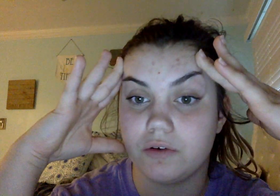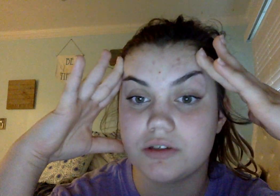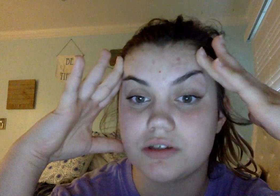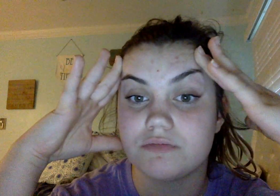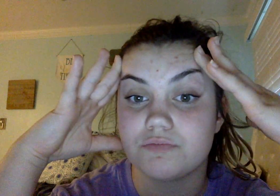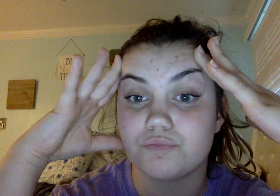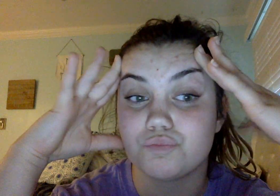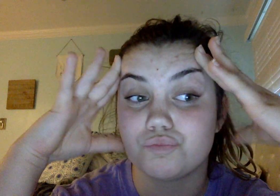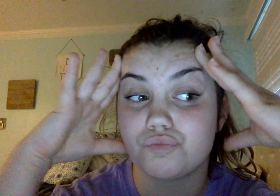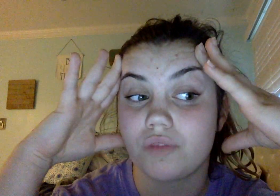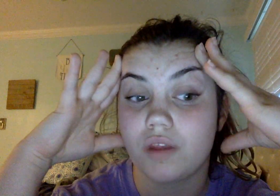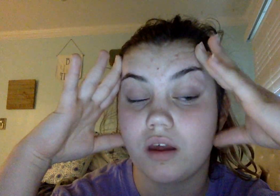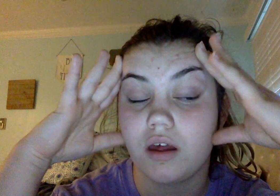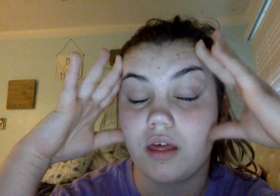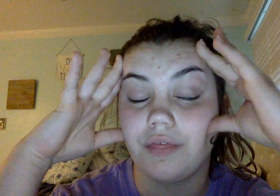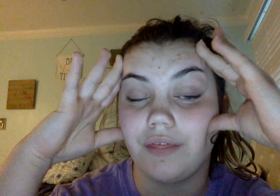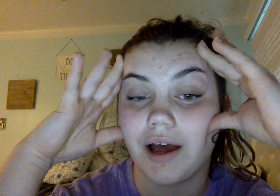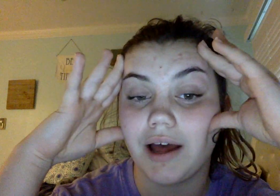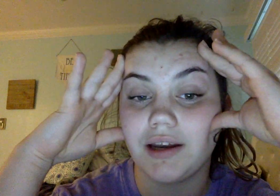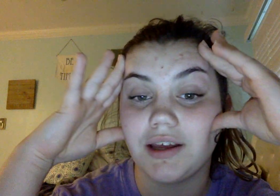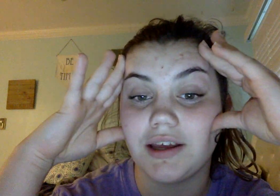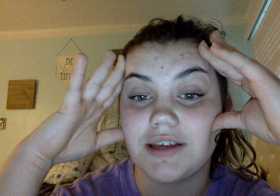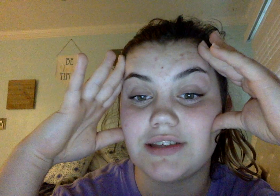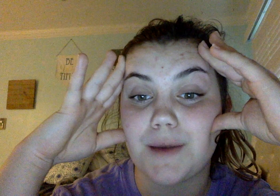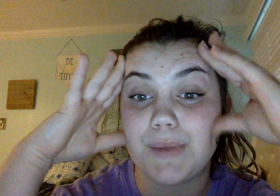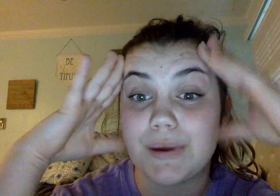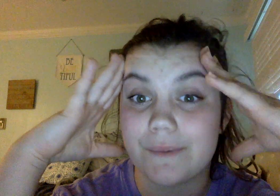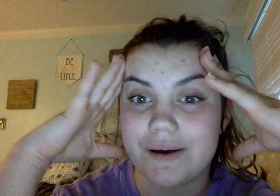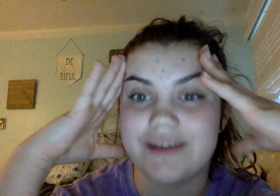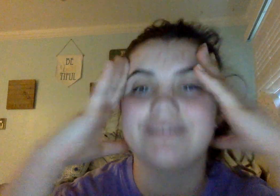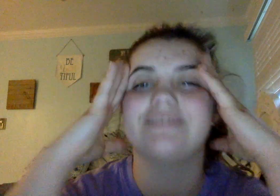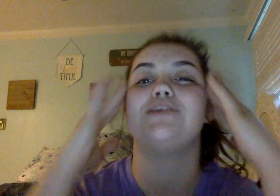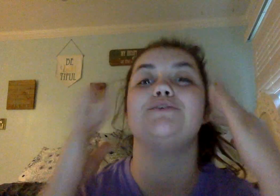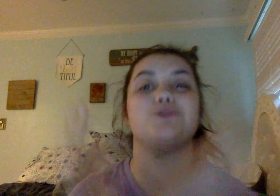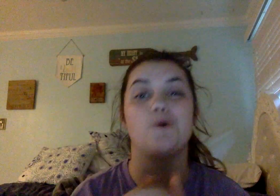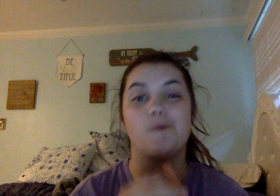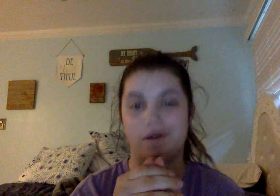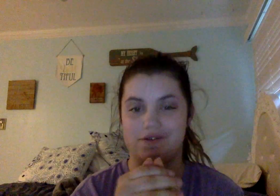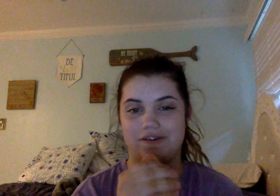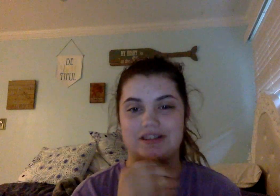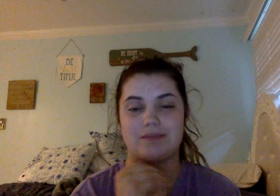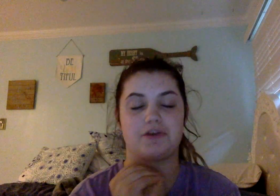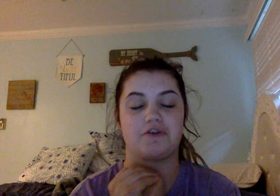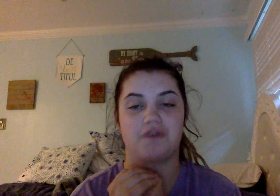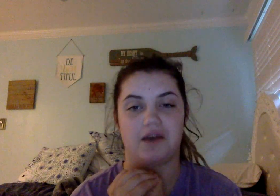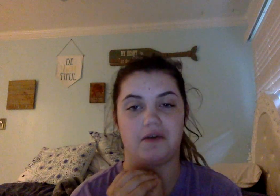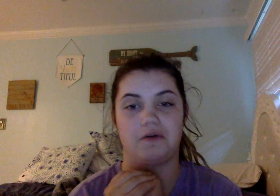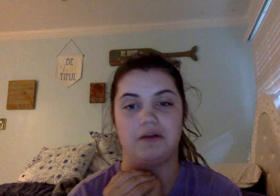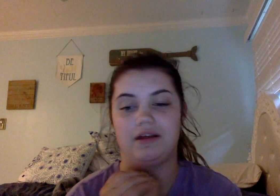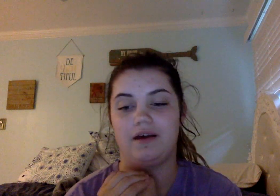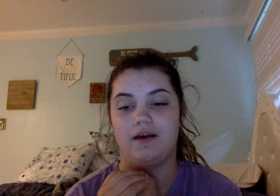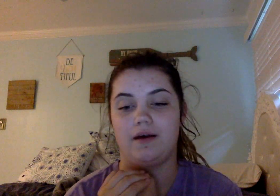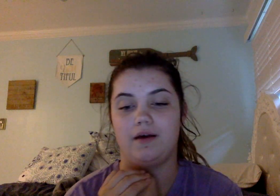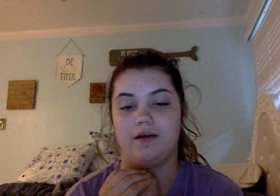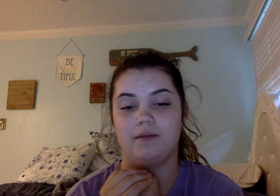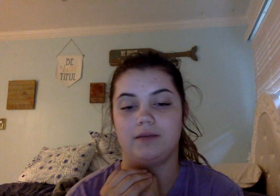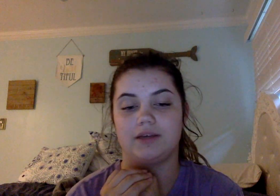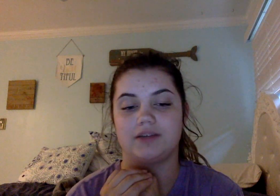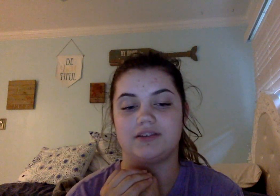finals. That is a big one. You don't want to fall asleep in your final, because then